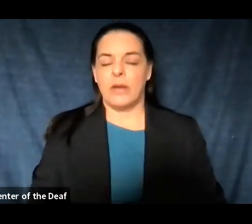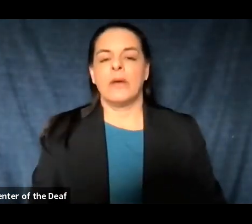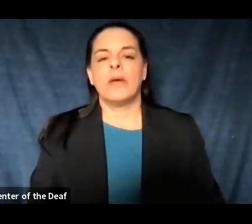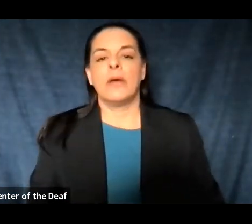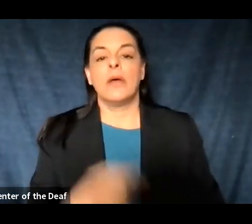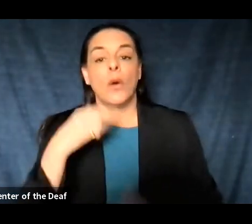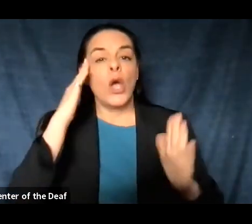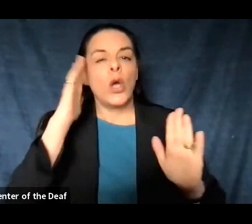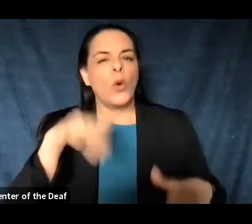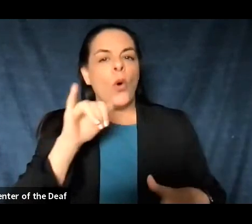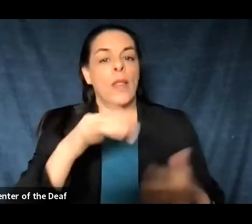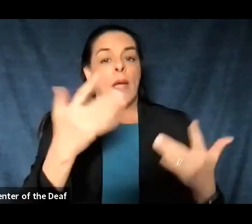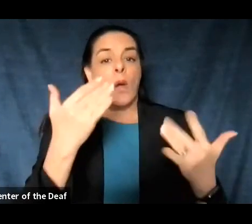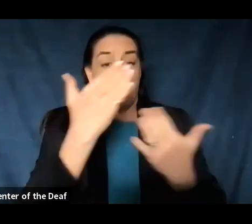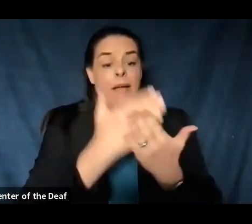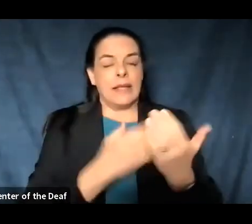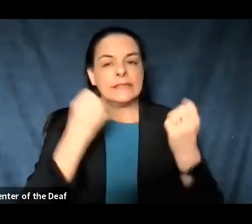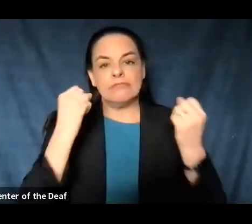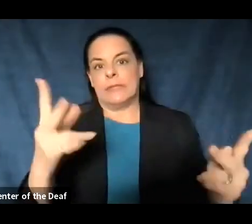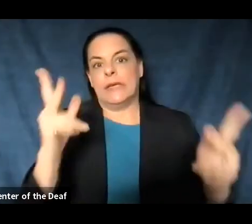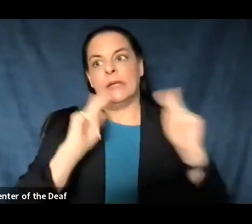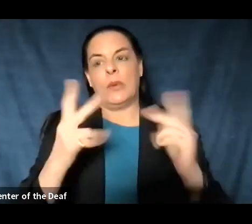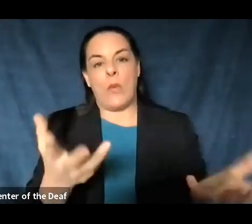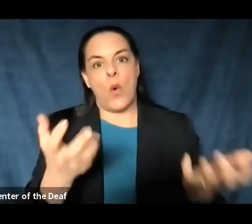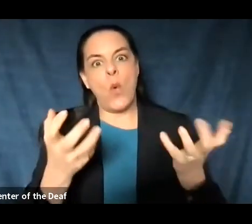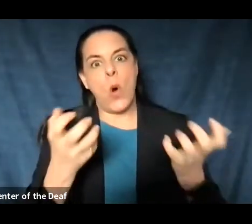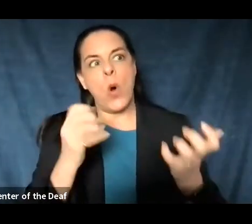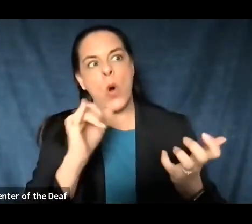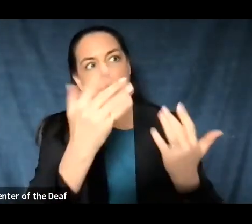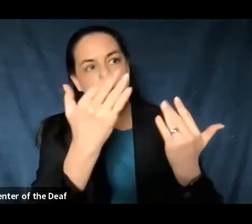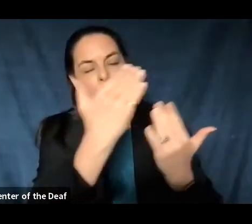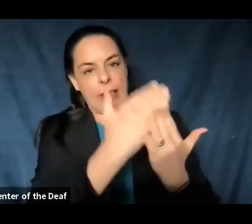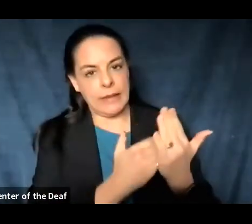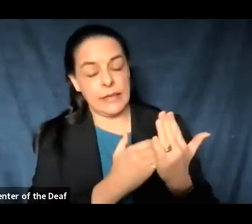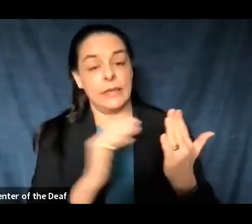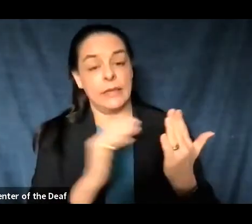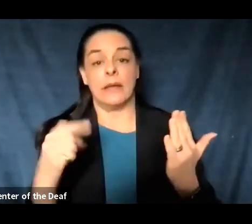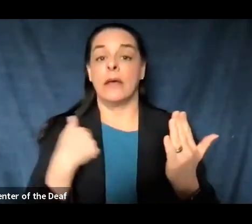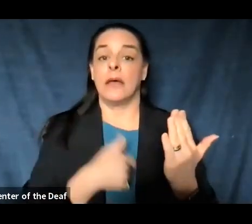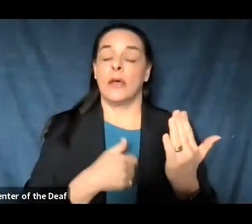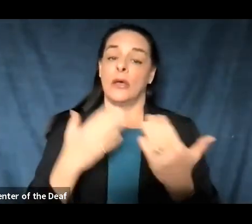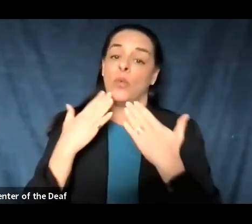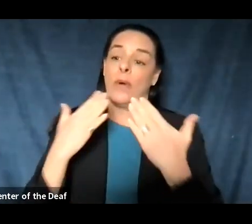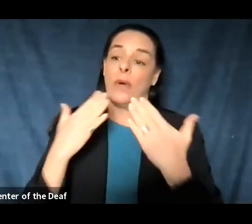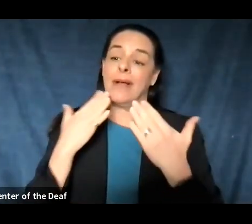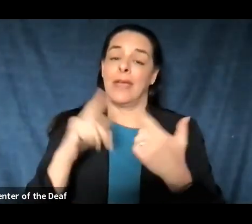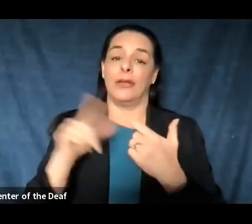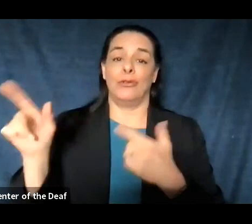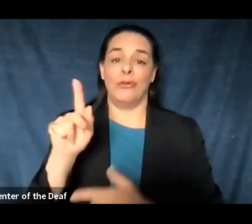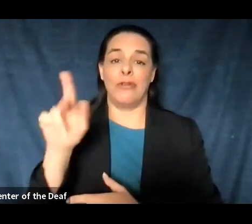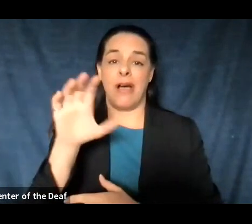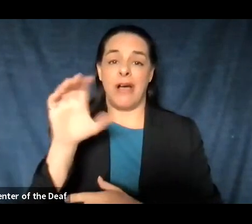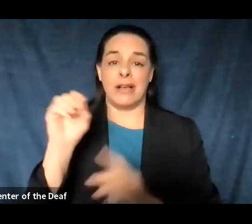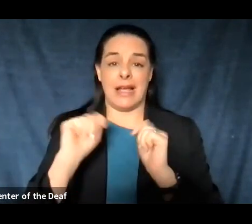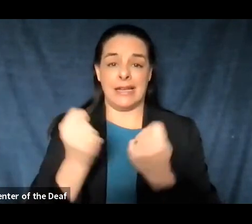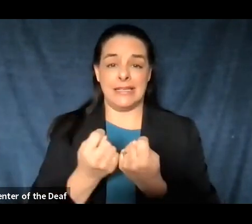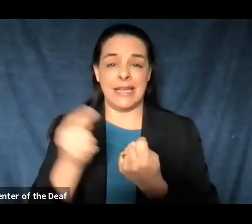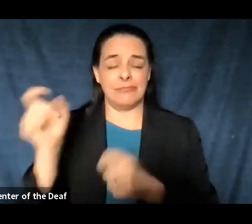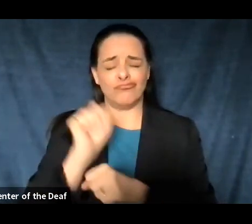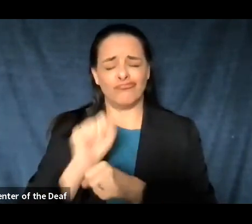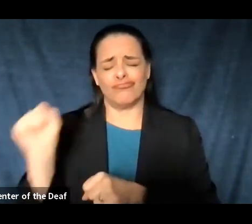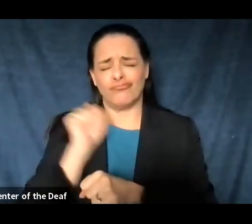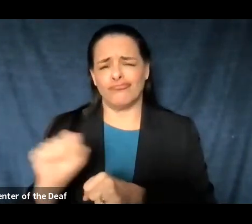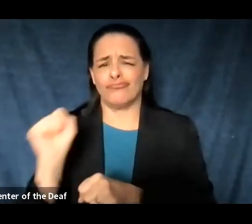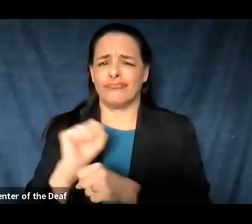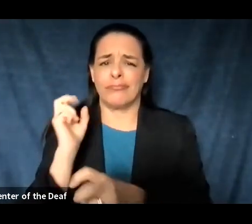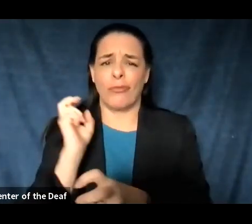waitlist has been a desire of many in our community. We are thankful to our Knox County team for working so diligently